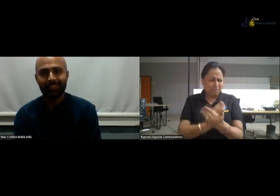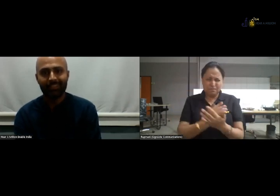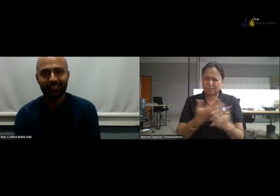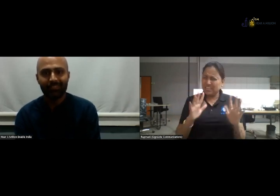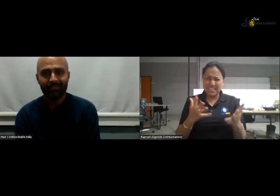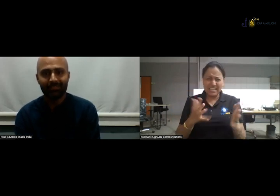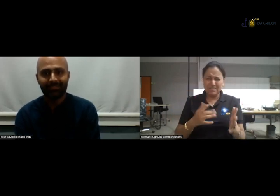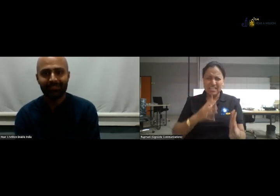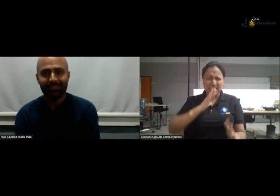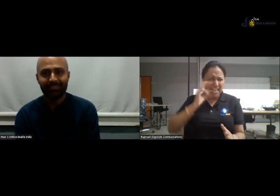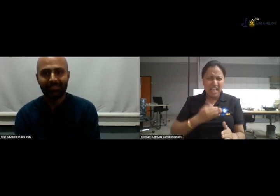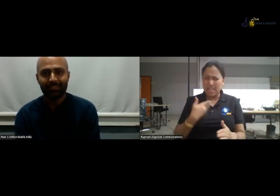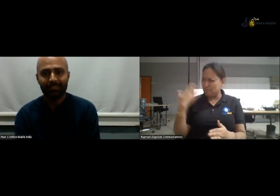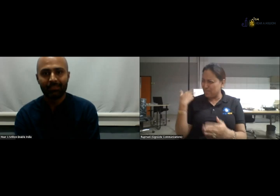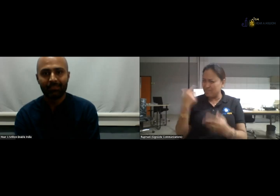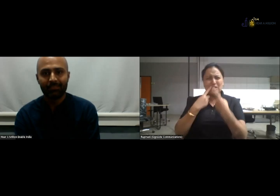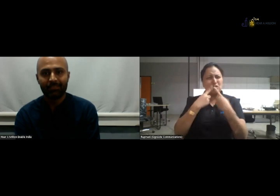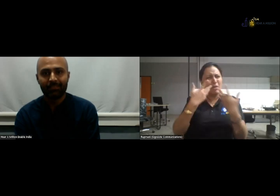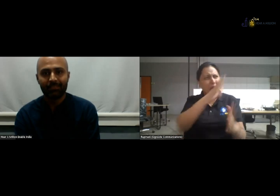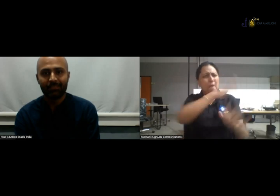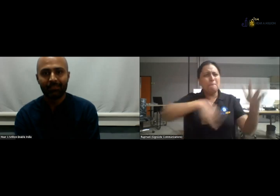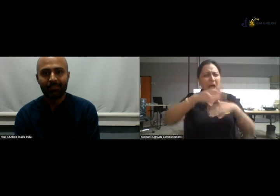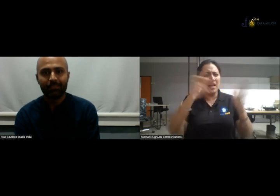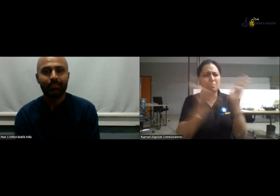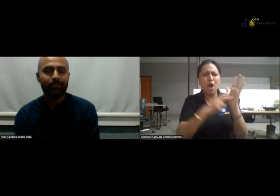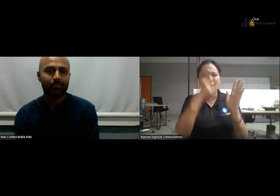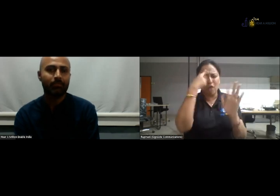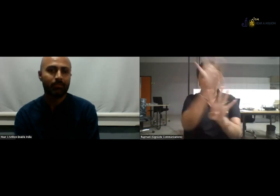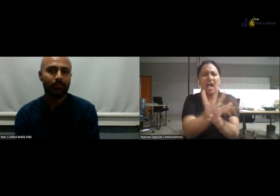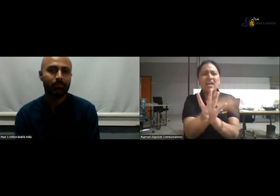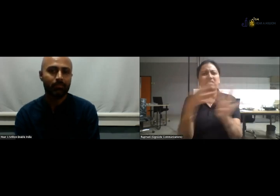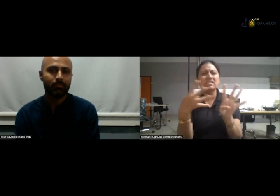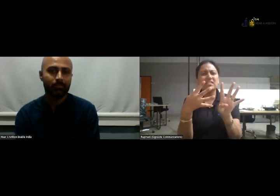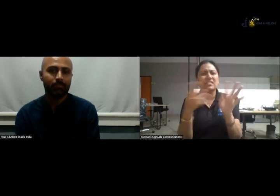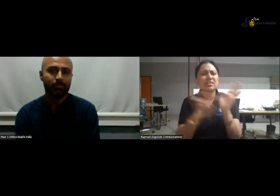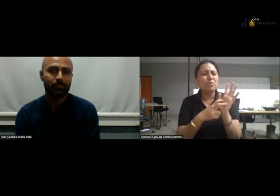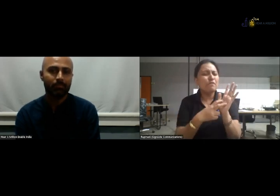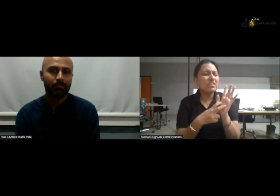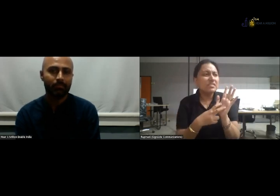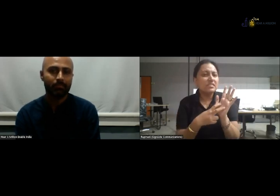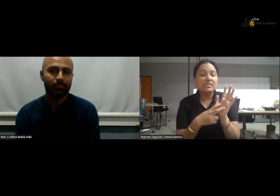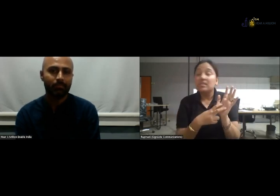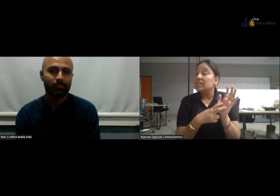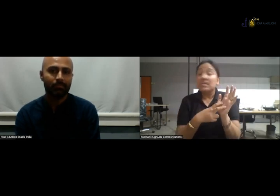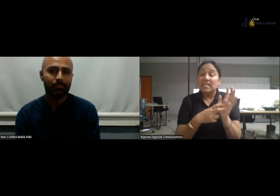back. And I was getting calls about her, news of demise. So